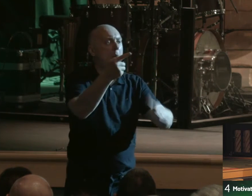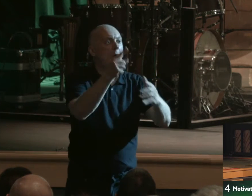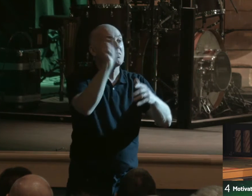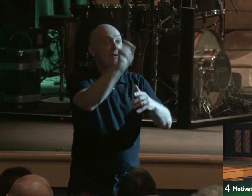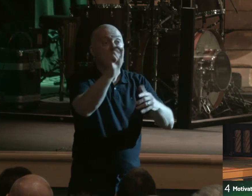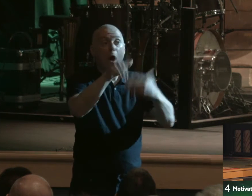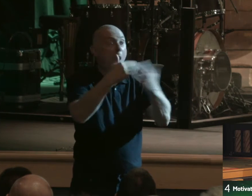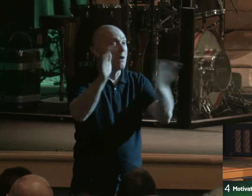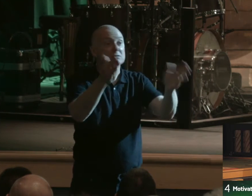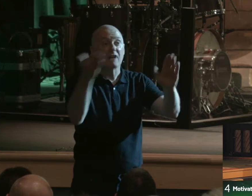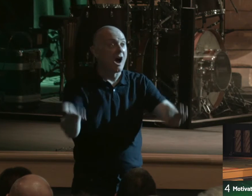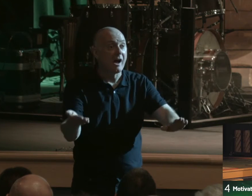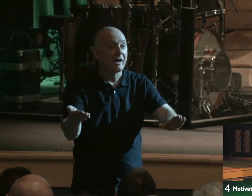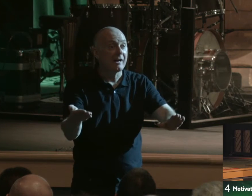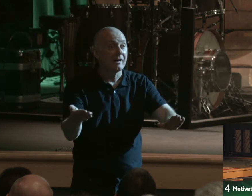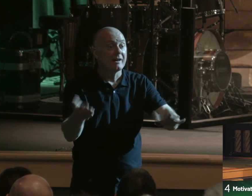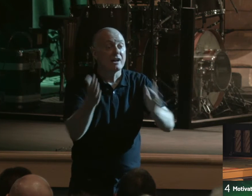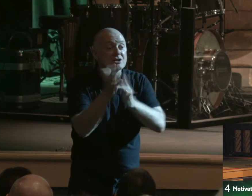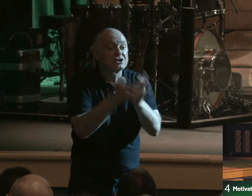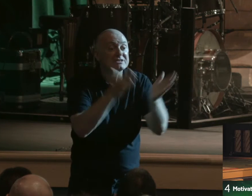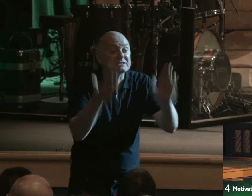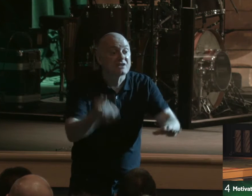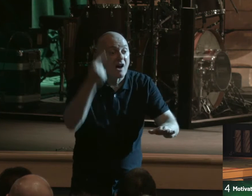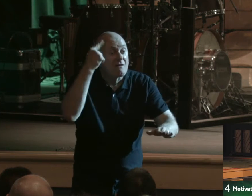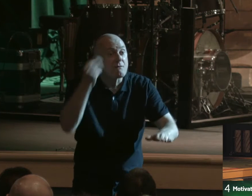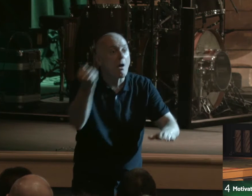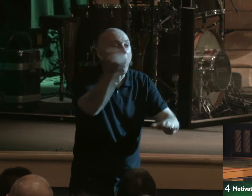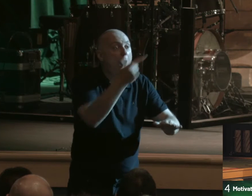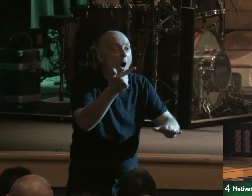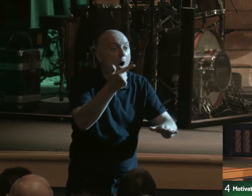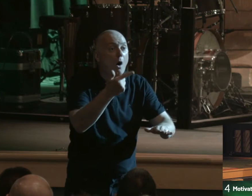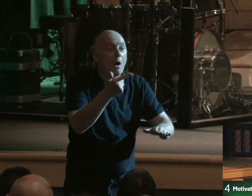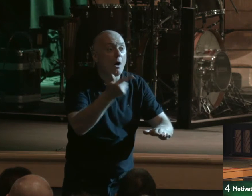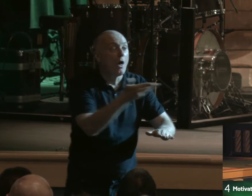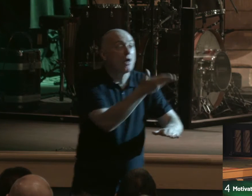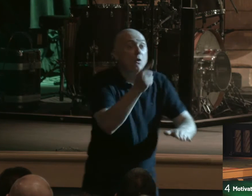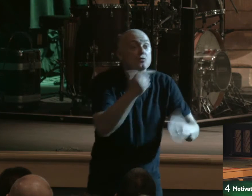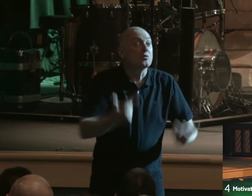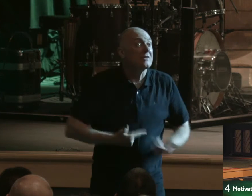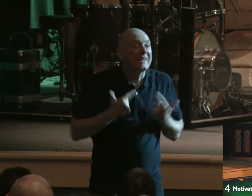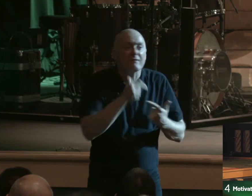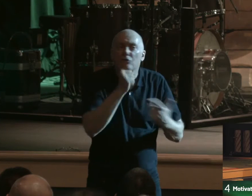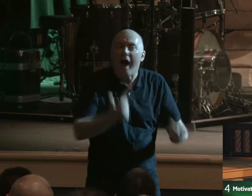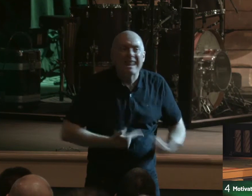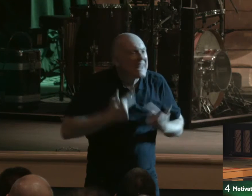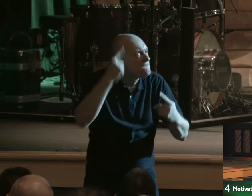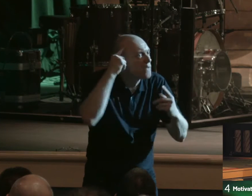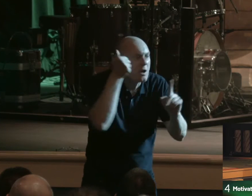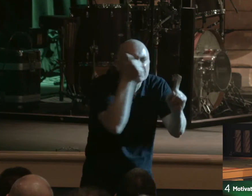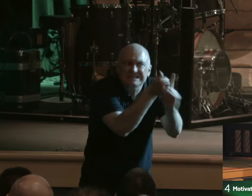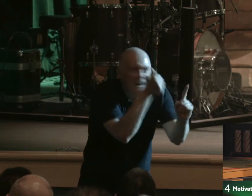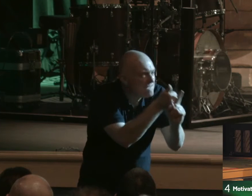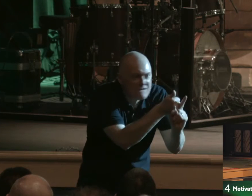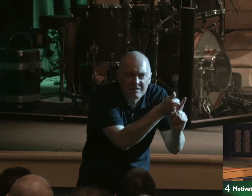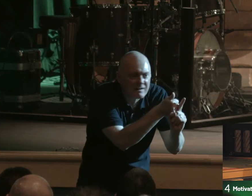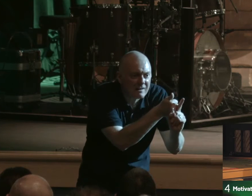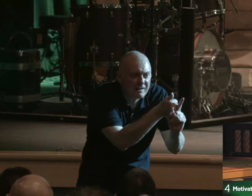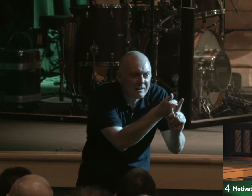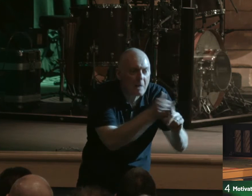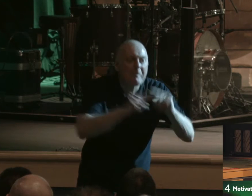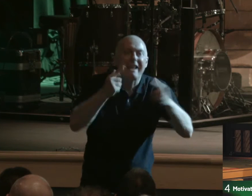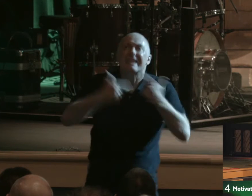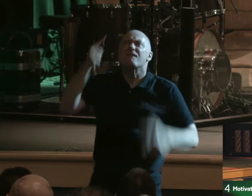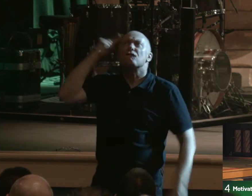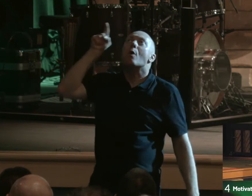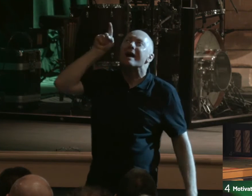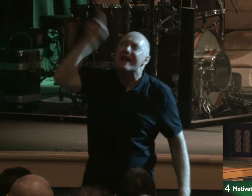died. And he died for all, that those who live might no longer live for themselves, but for